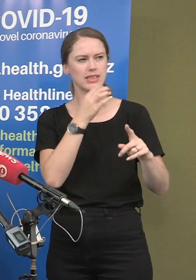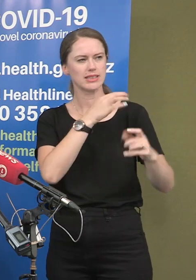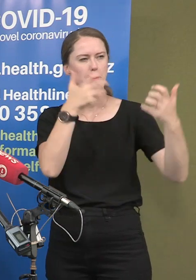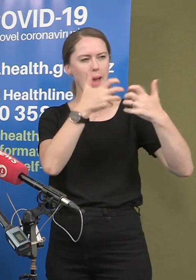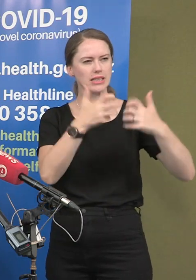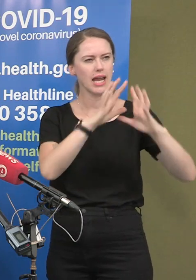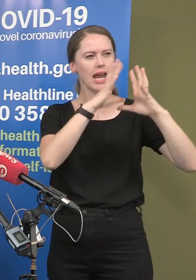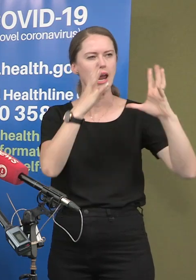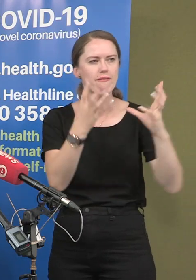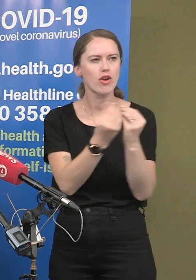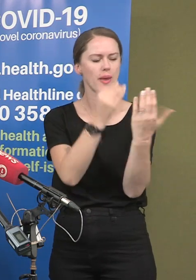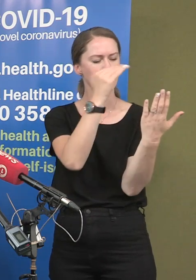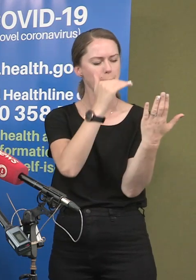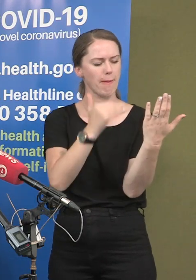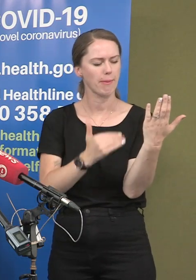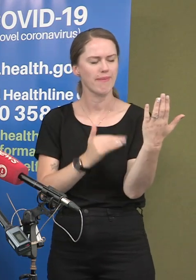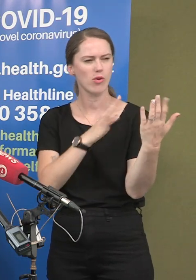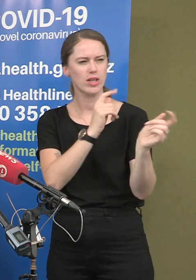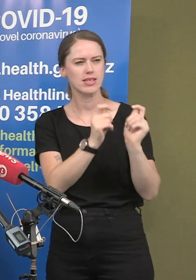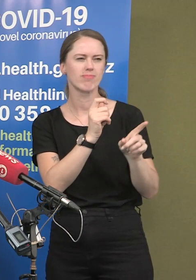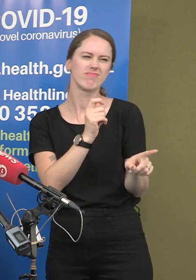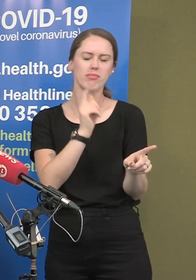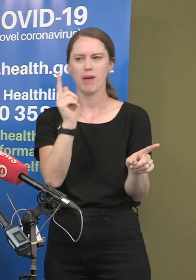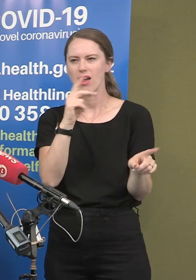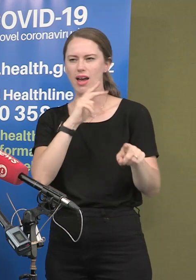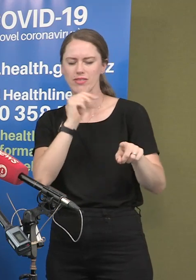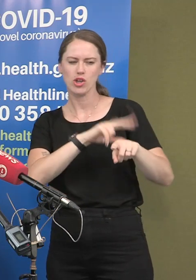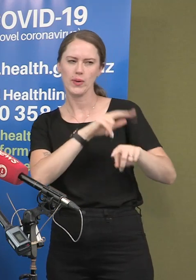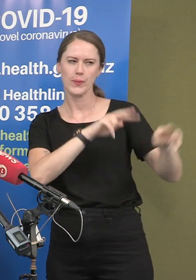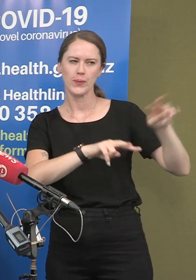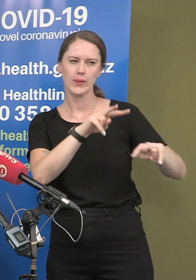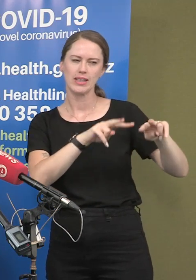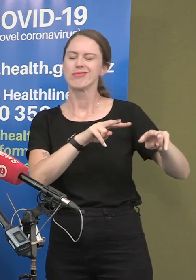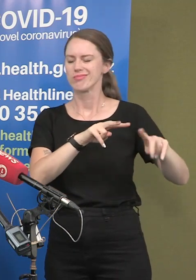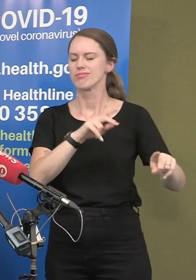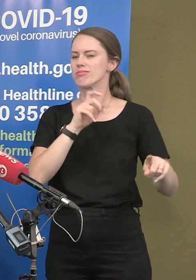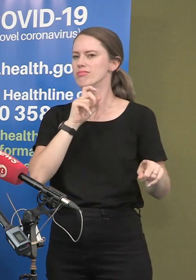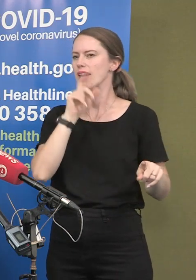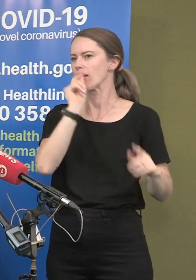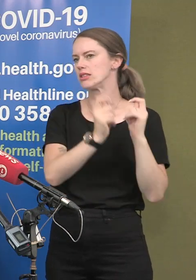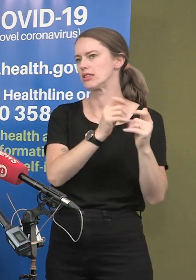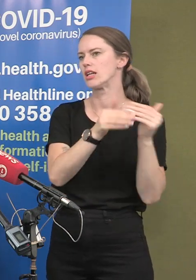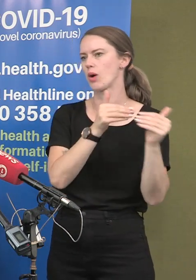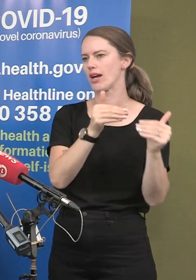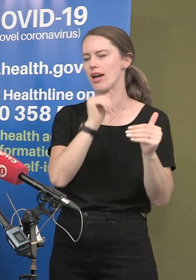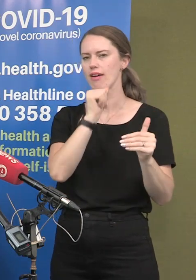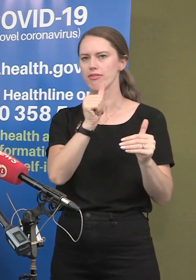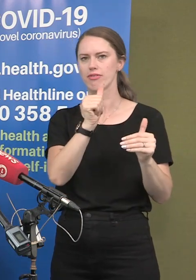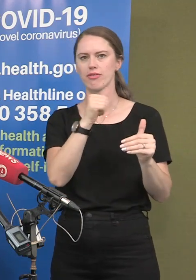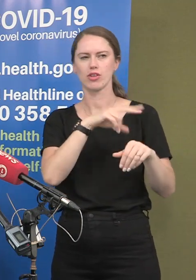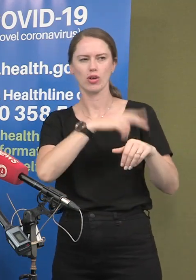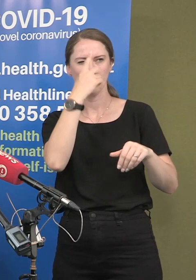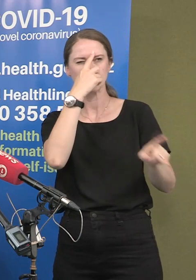the criteria exactly, that clinical judgment should always apply, and that if they have a strong suspicion, a clinician shouldn't